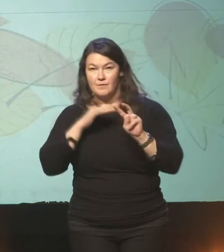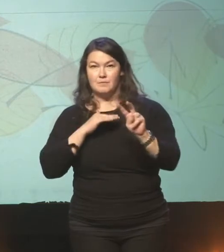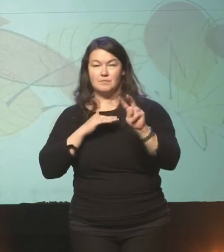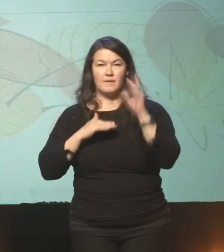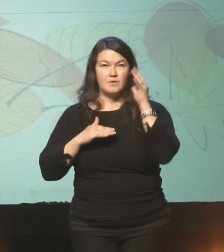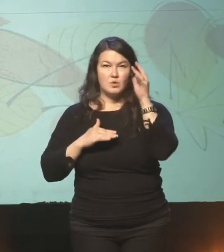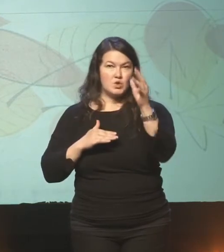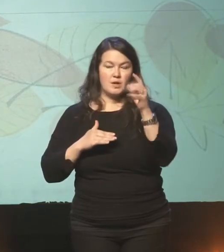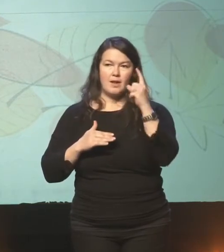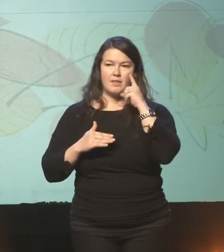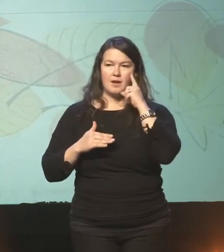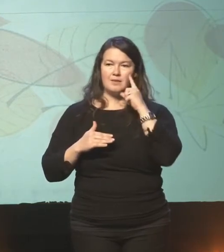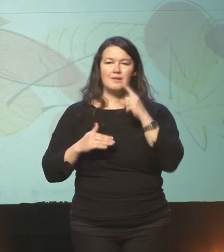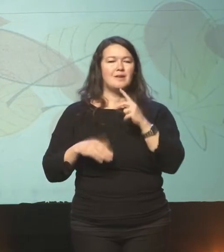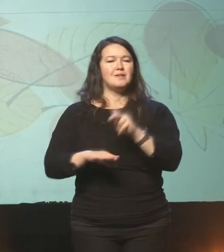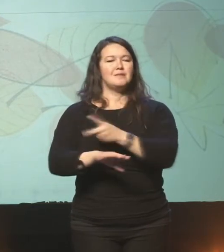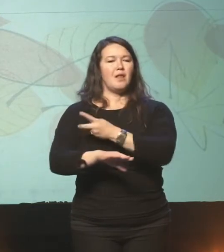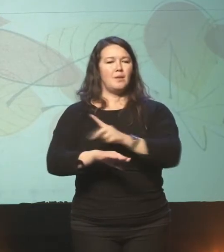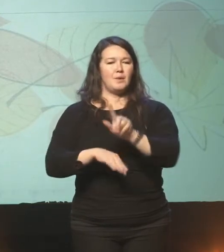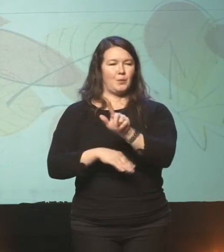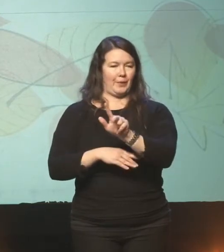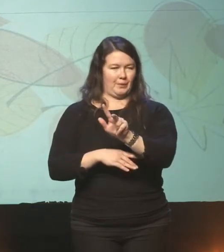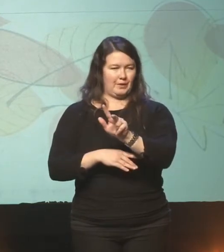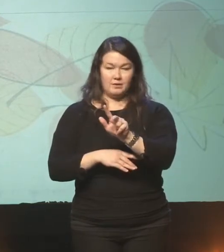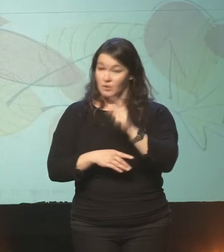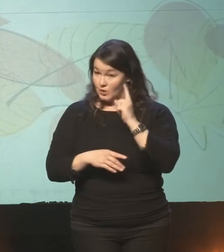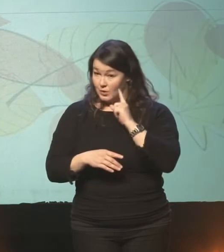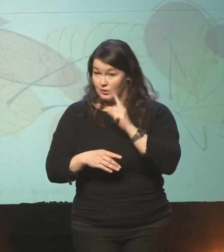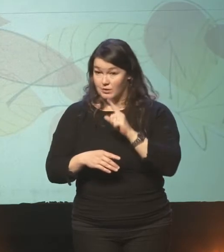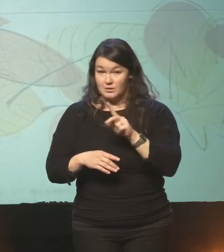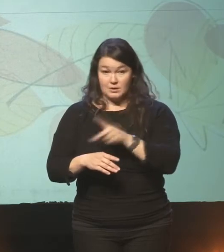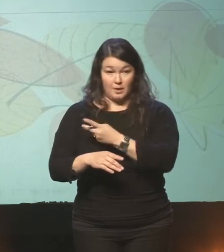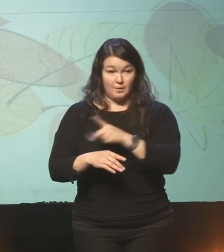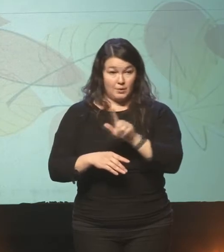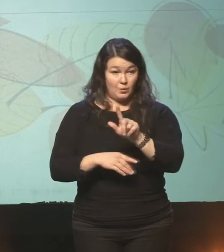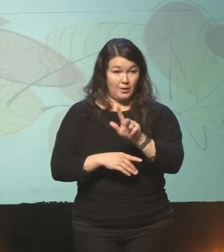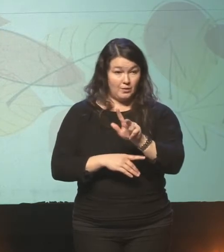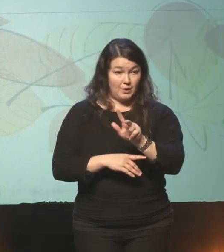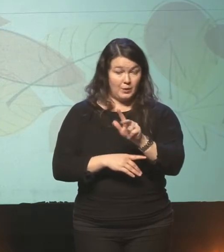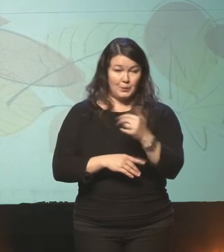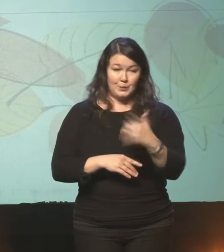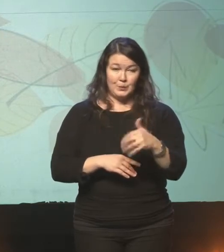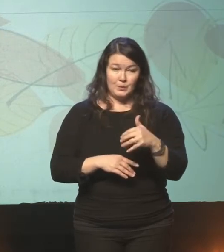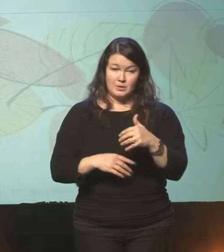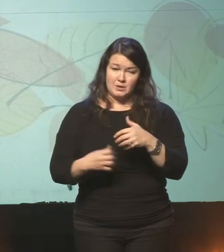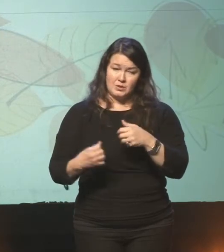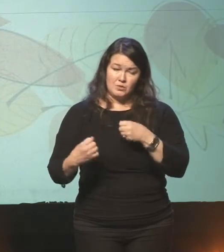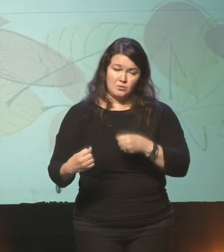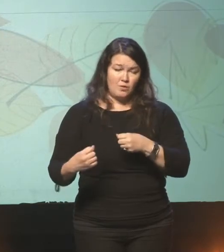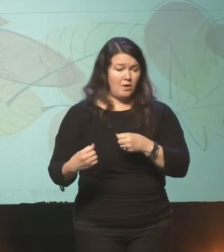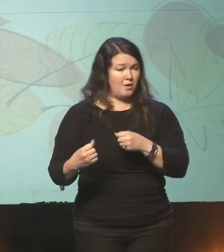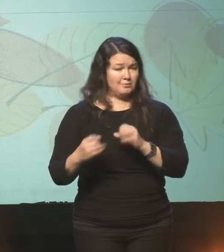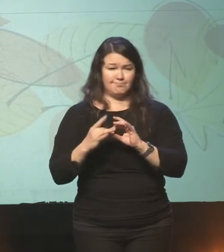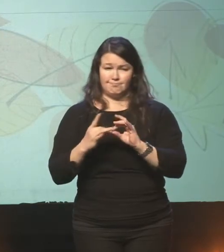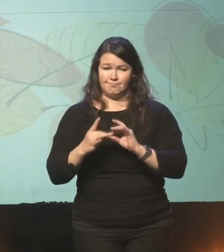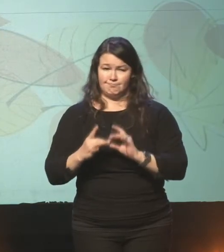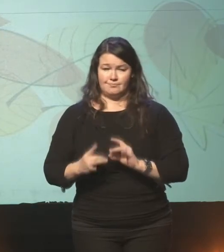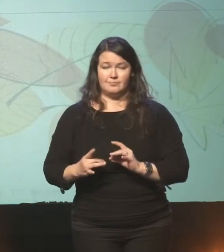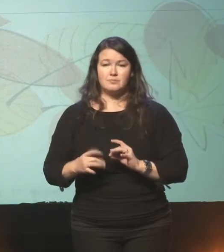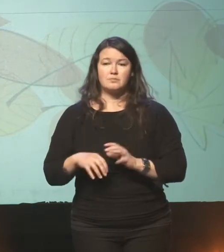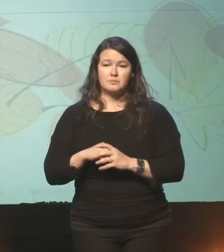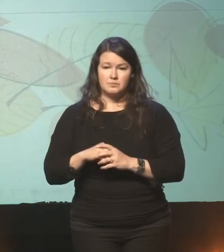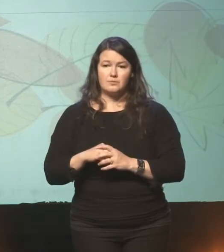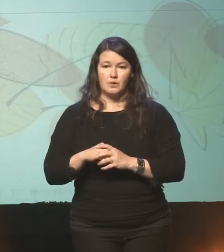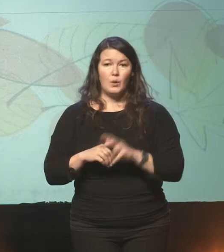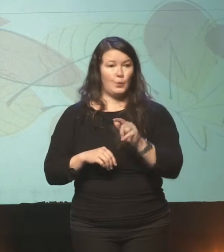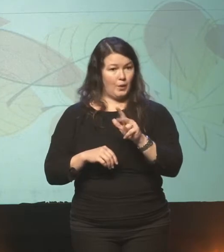to the 23rd Psalm, right? Maybe you've heard of the 23rd Psalm. It is a very powerful piece of literature that we have. The